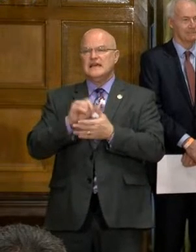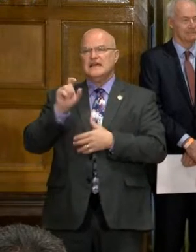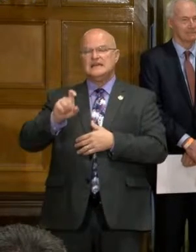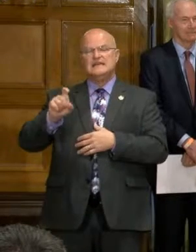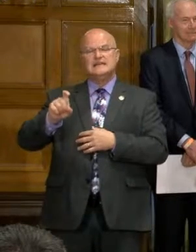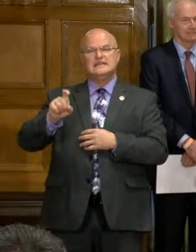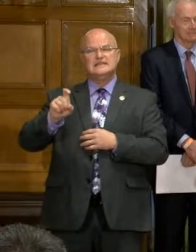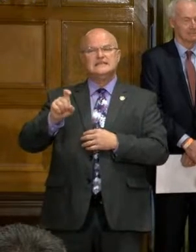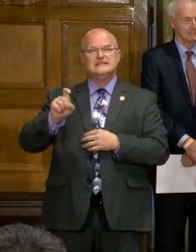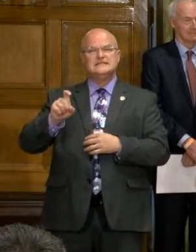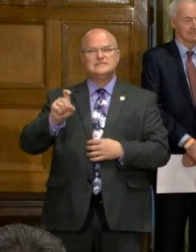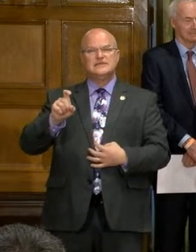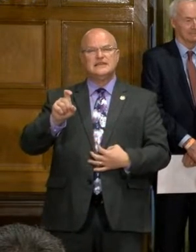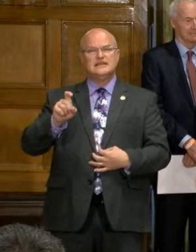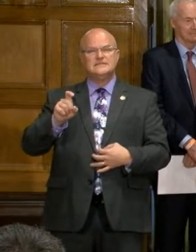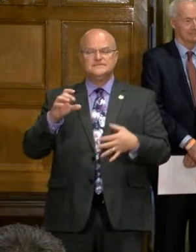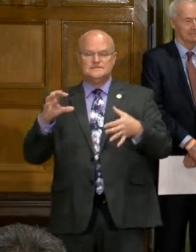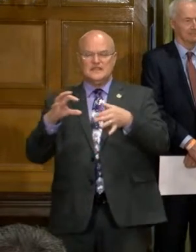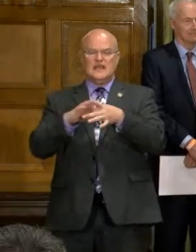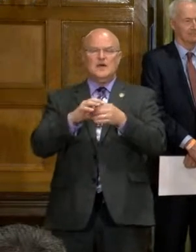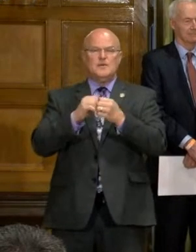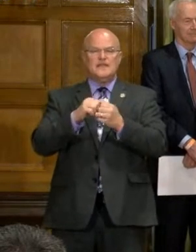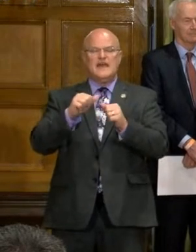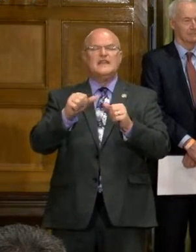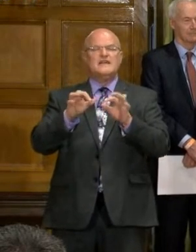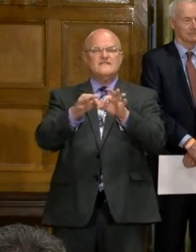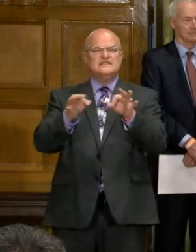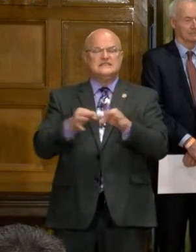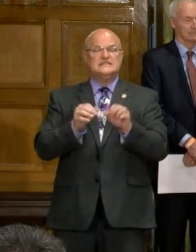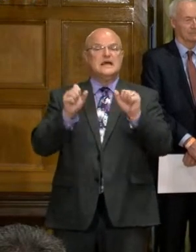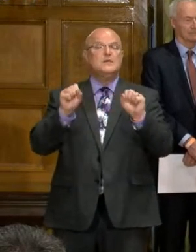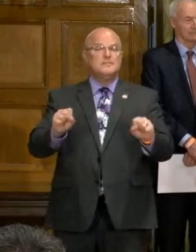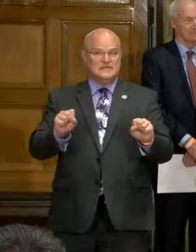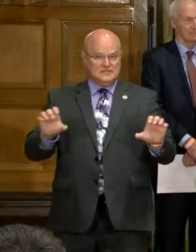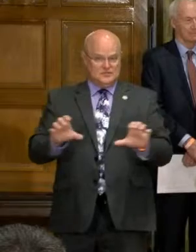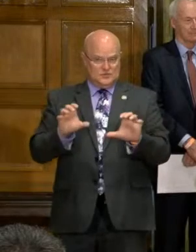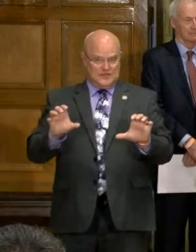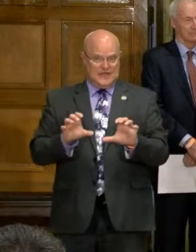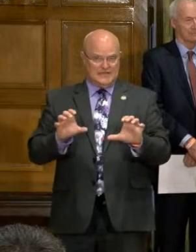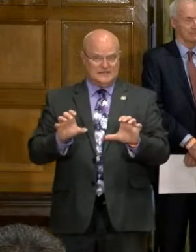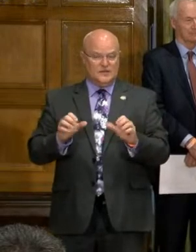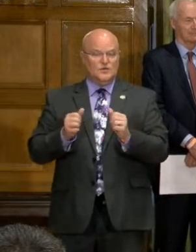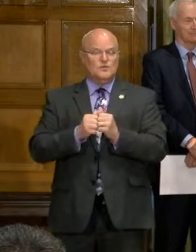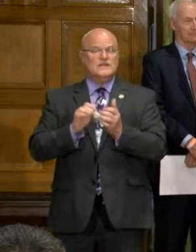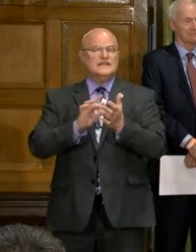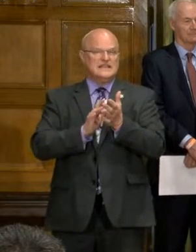needs to be coupled with that facility's ability to do that, their supplies and their